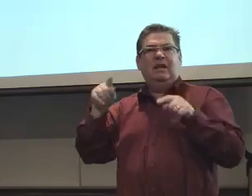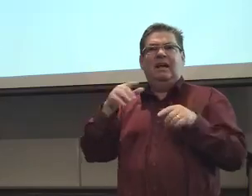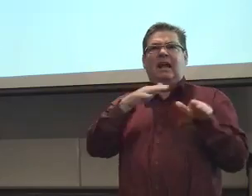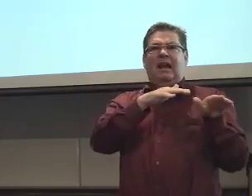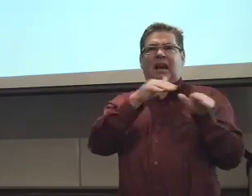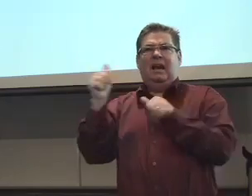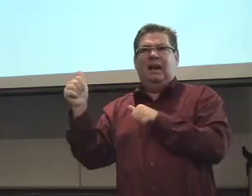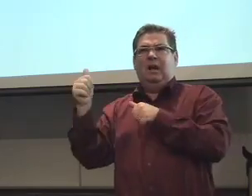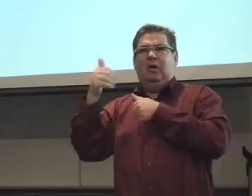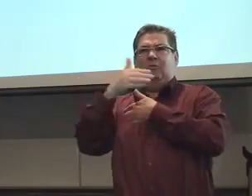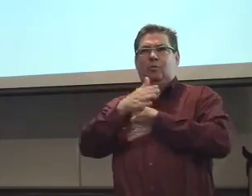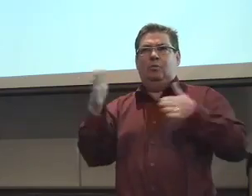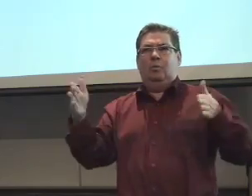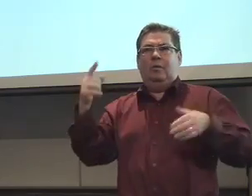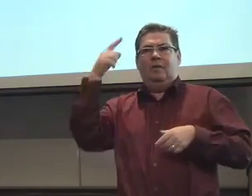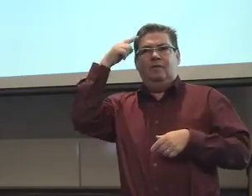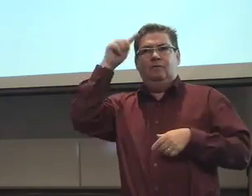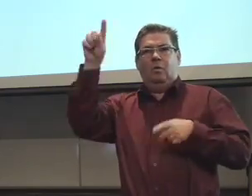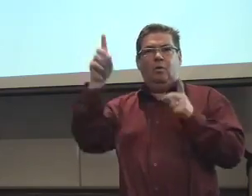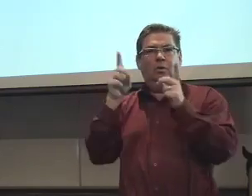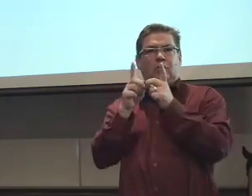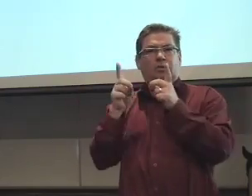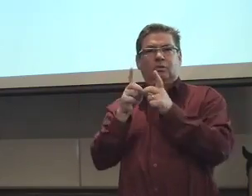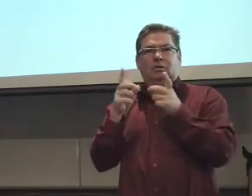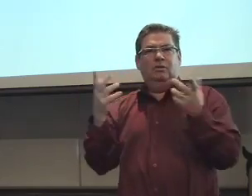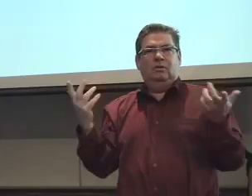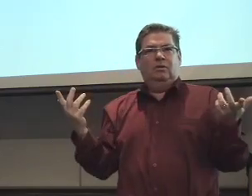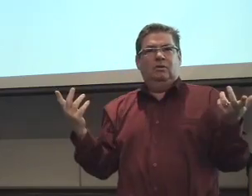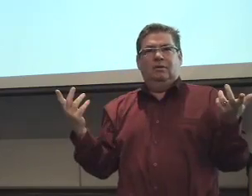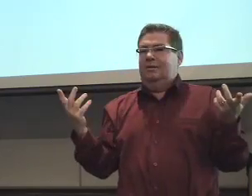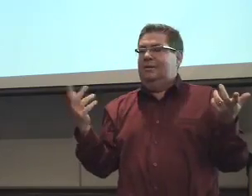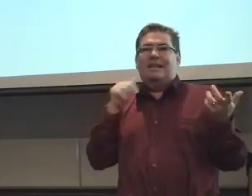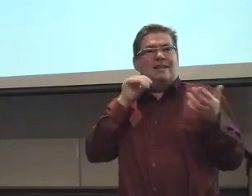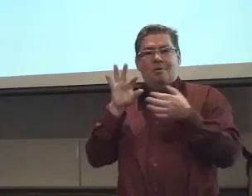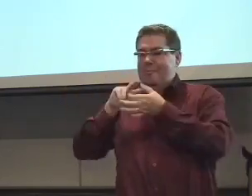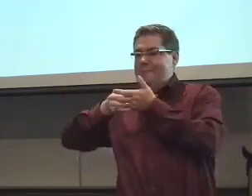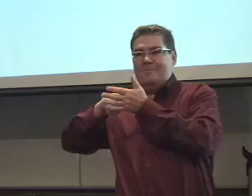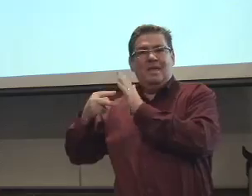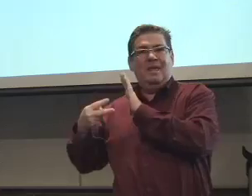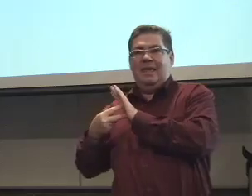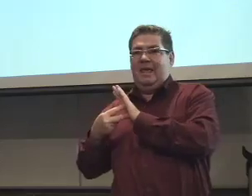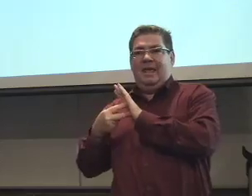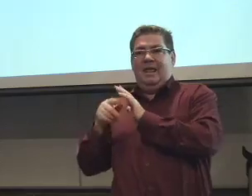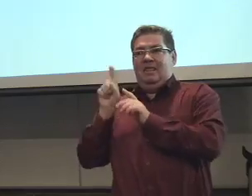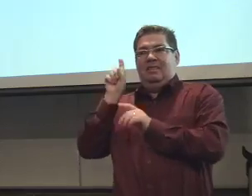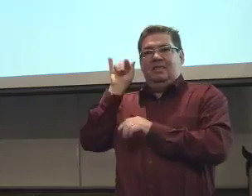dessert. Okay. Has nothing to do with what that sentence means.